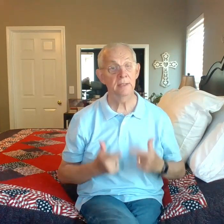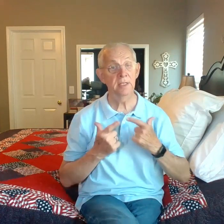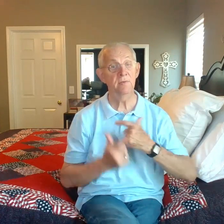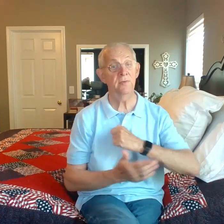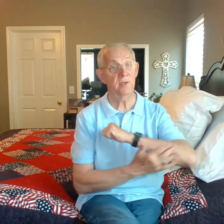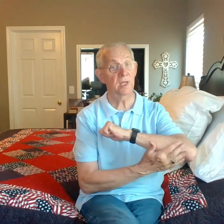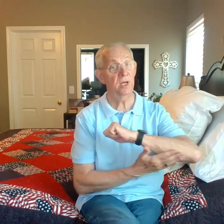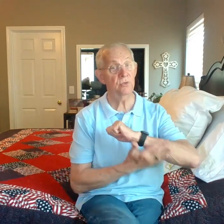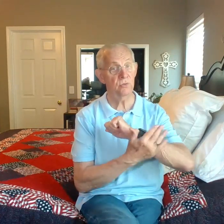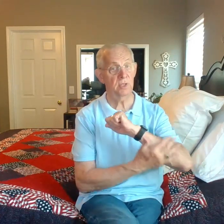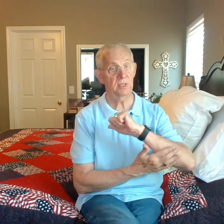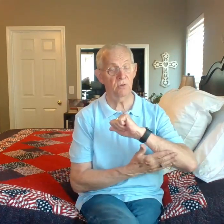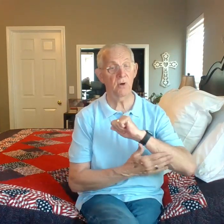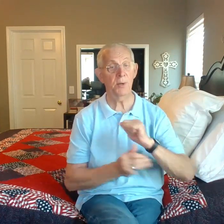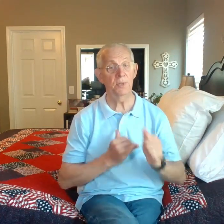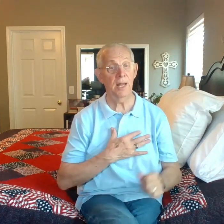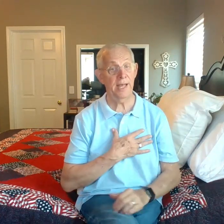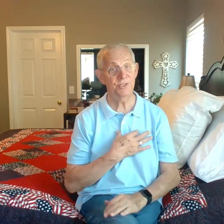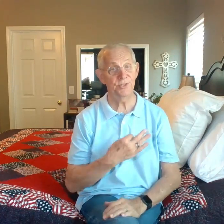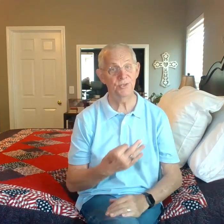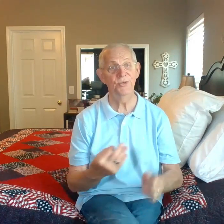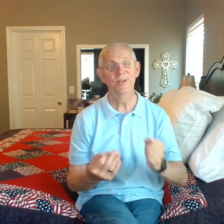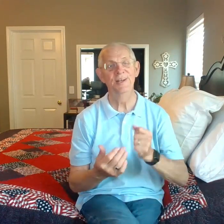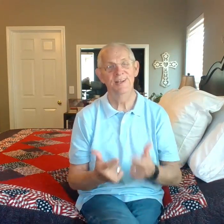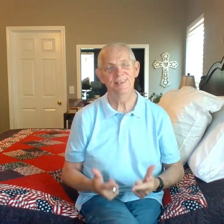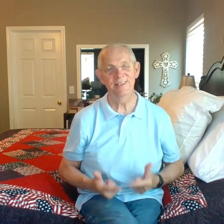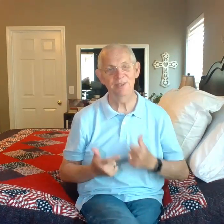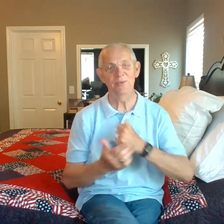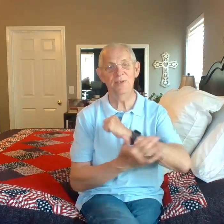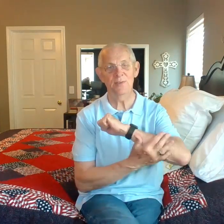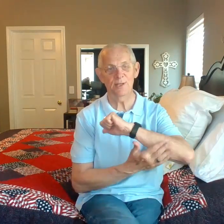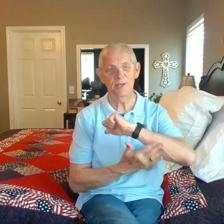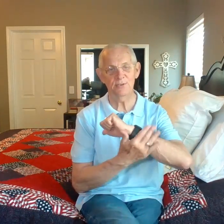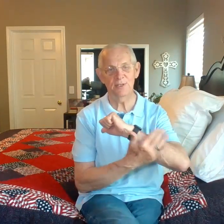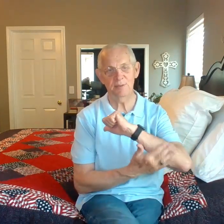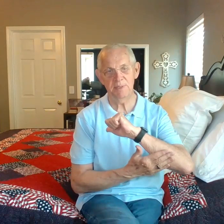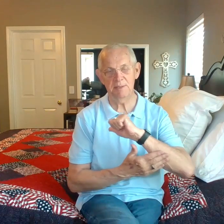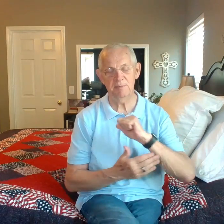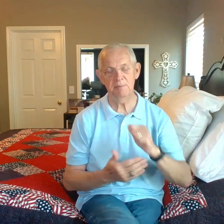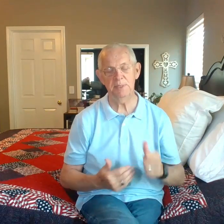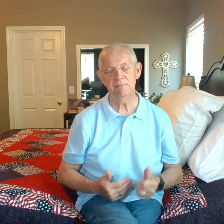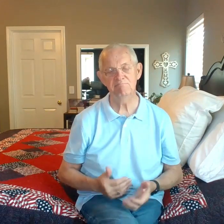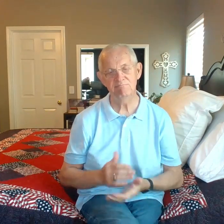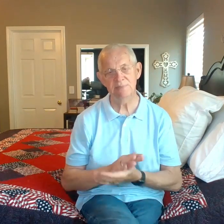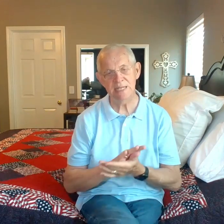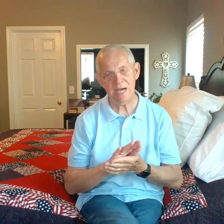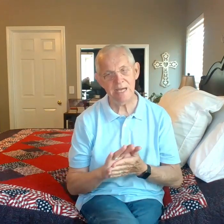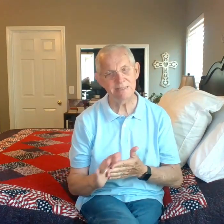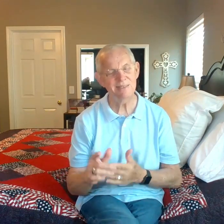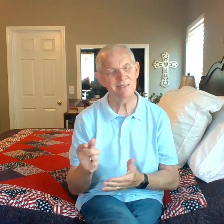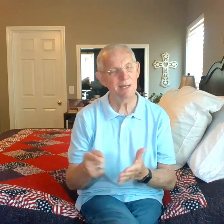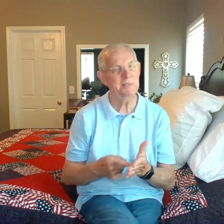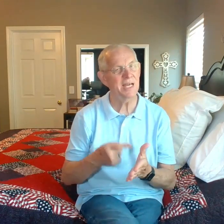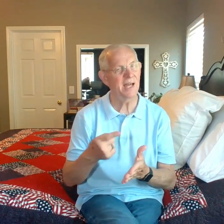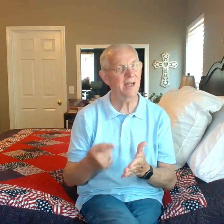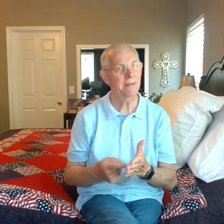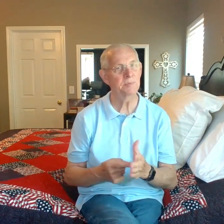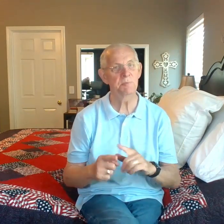live in the country, or I would like to live in the country. It'd be nice sometimes, but then